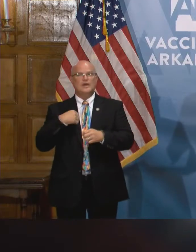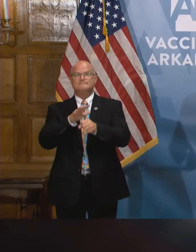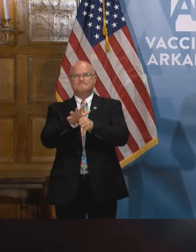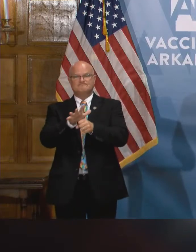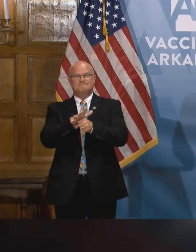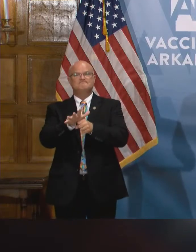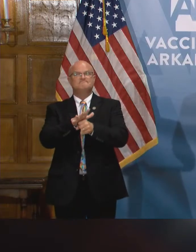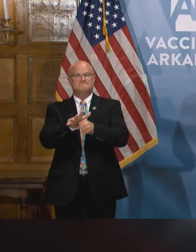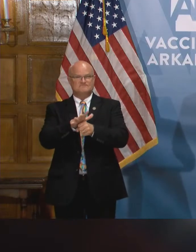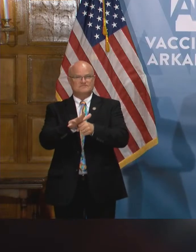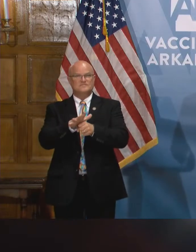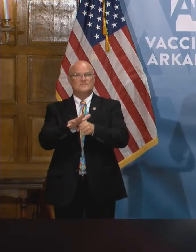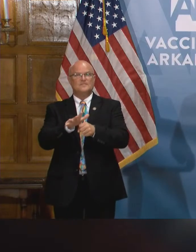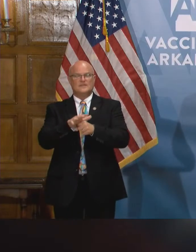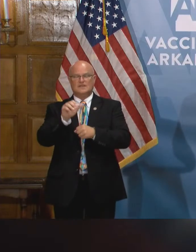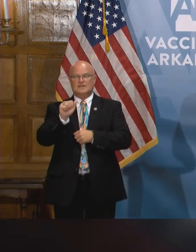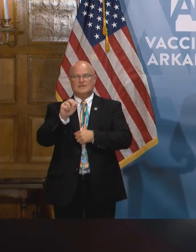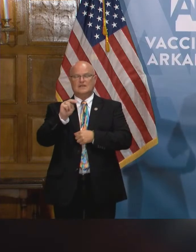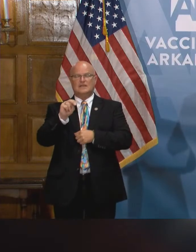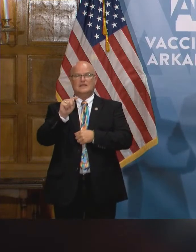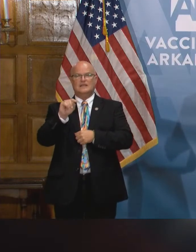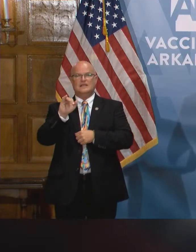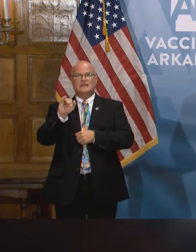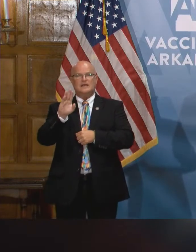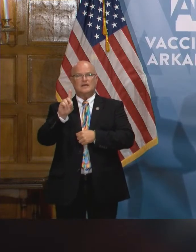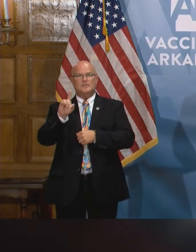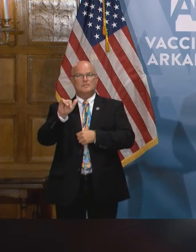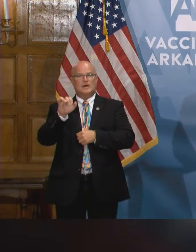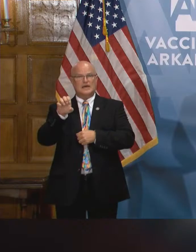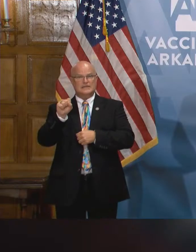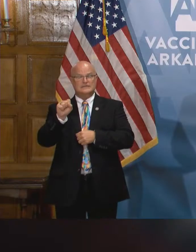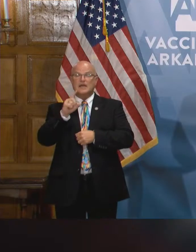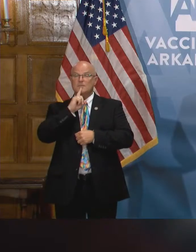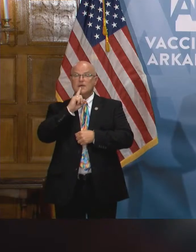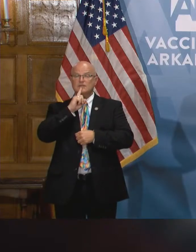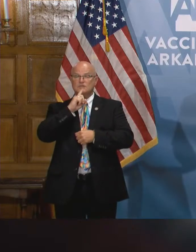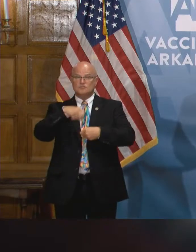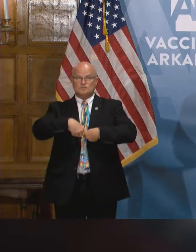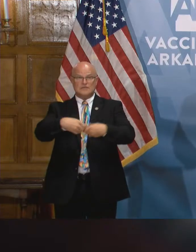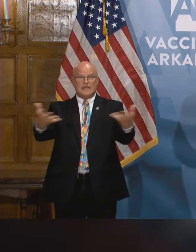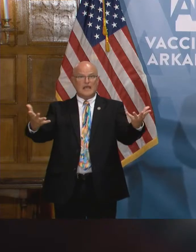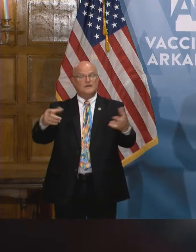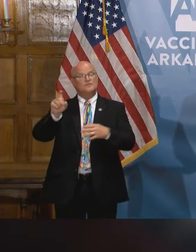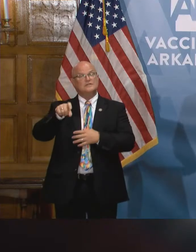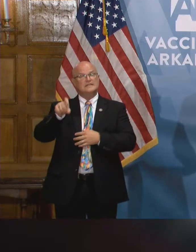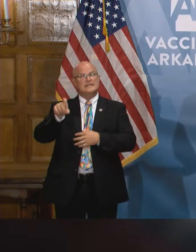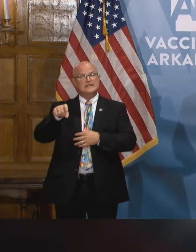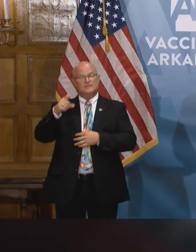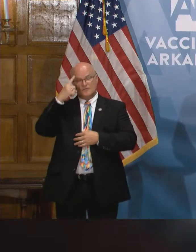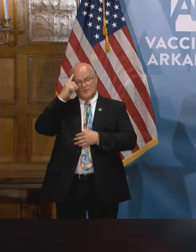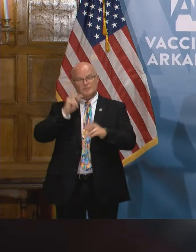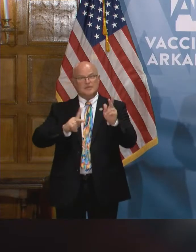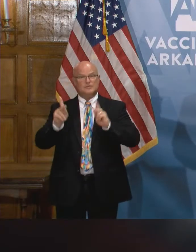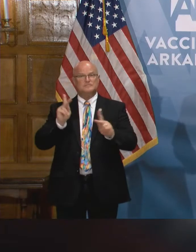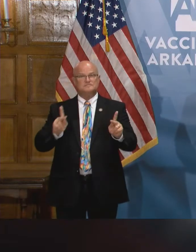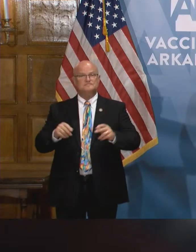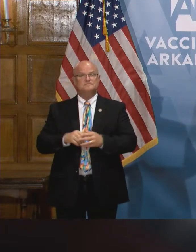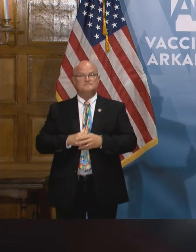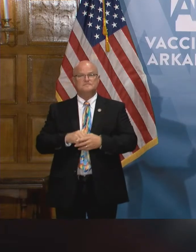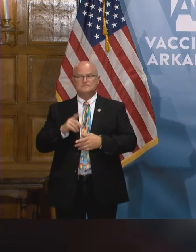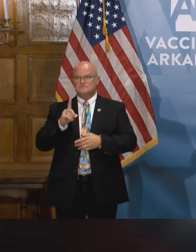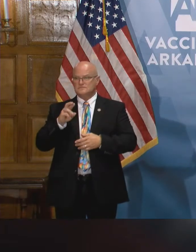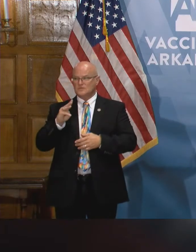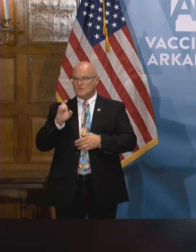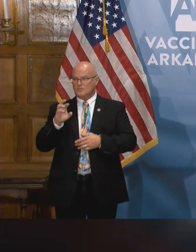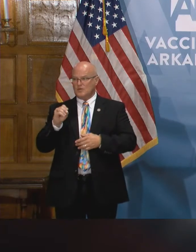have adequate antibodies there, and we will make sure they get out conveniently to everybody that needs it. Dr. Romero,